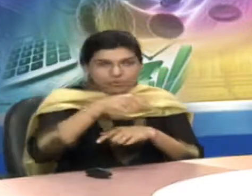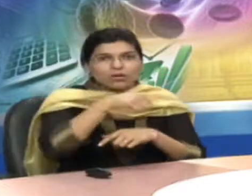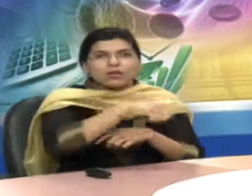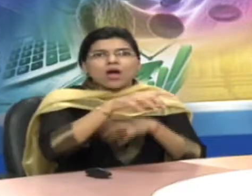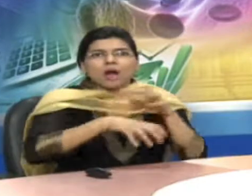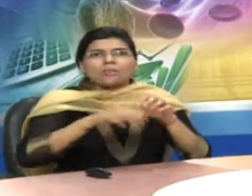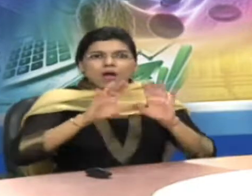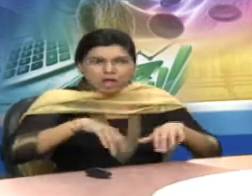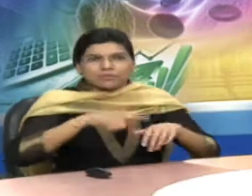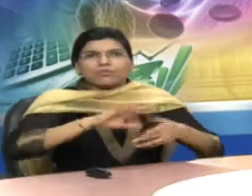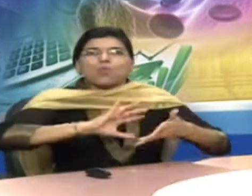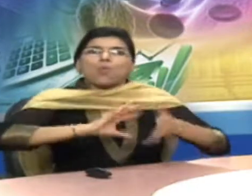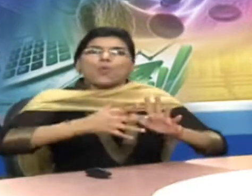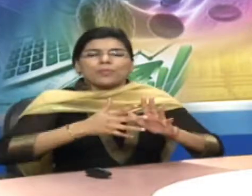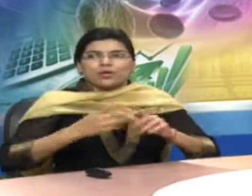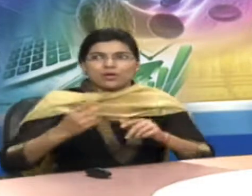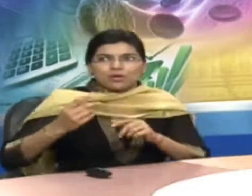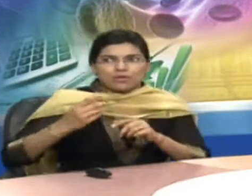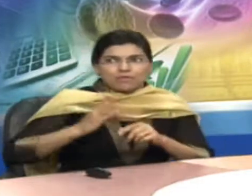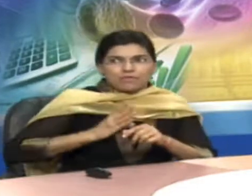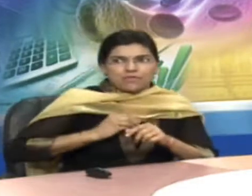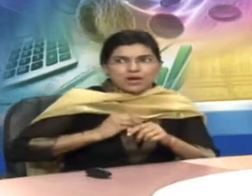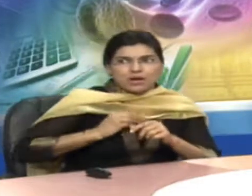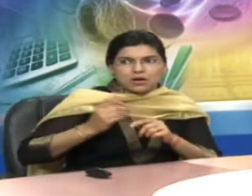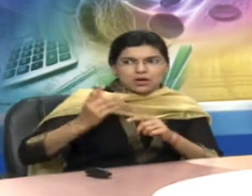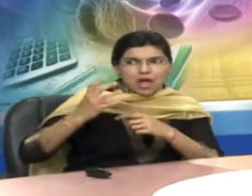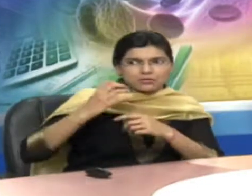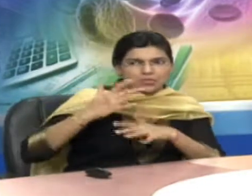away. So they do not mind him.